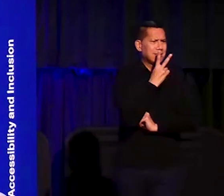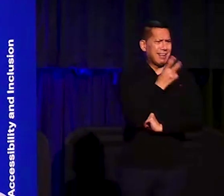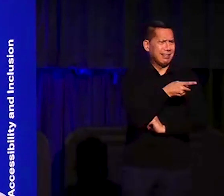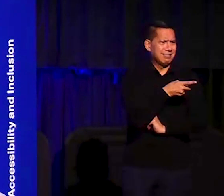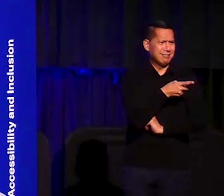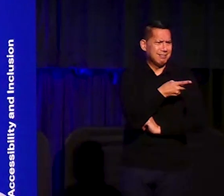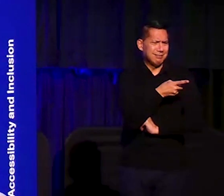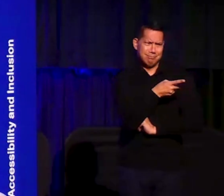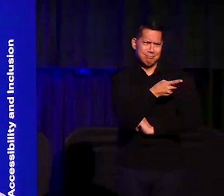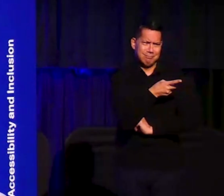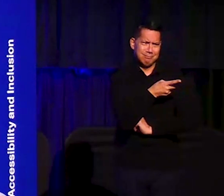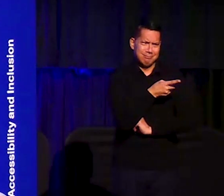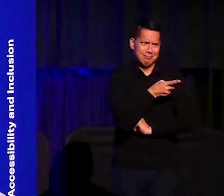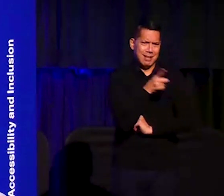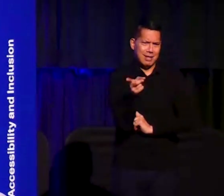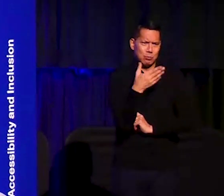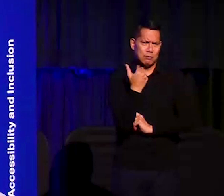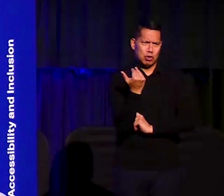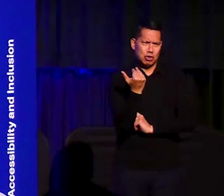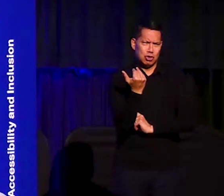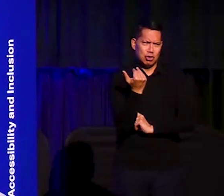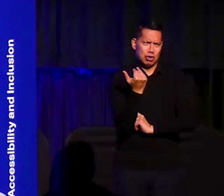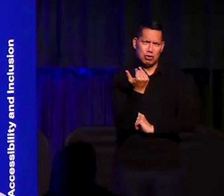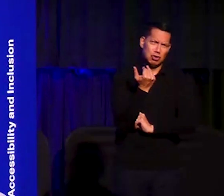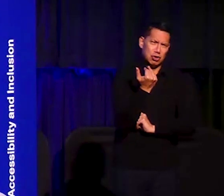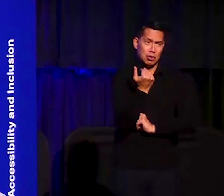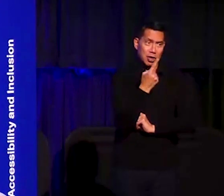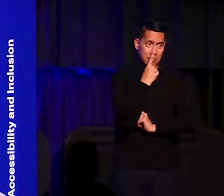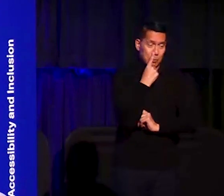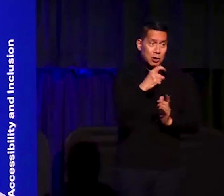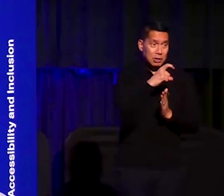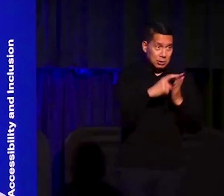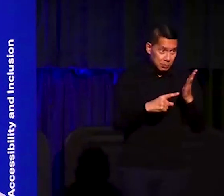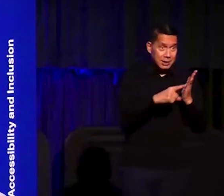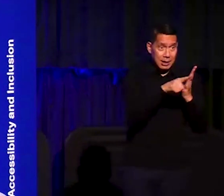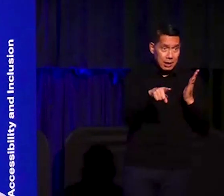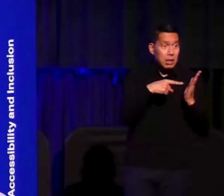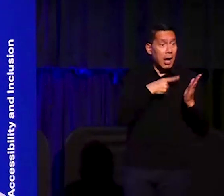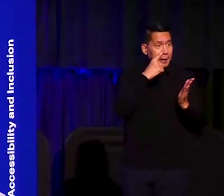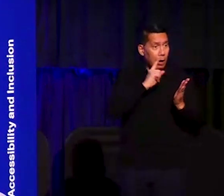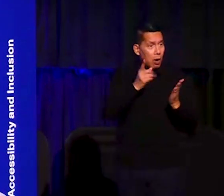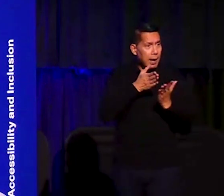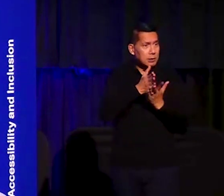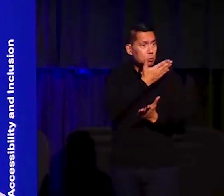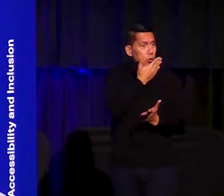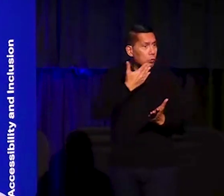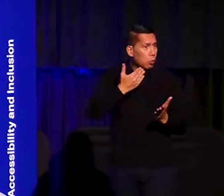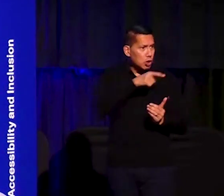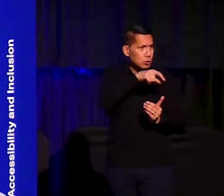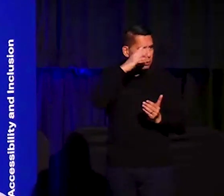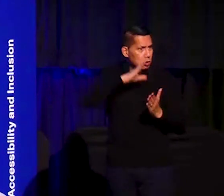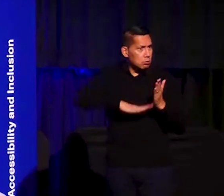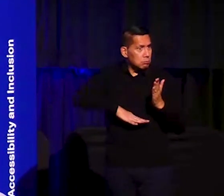than something that is beautiful. People with disabilities deserve beautiful user experiences. It's not